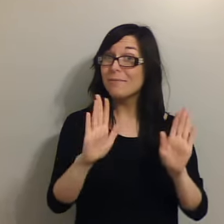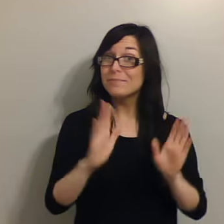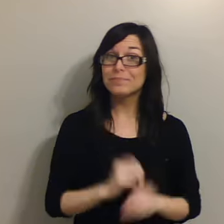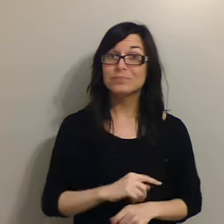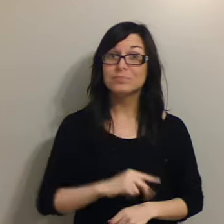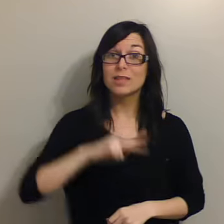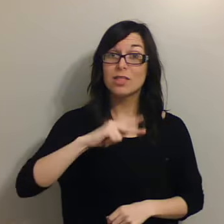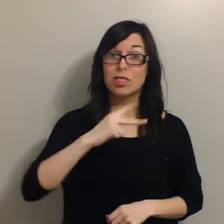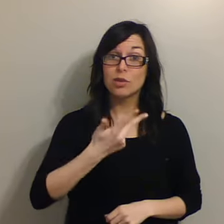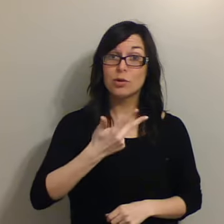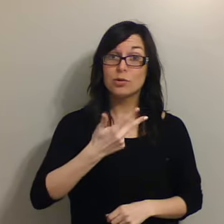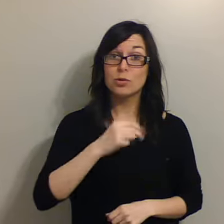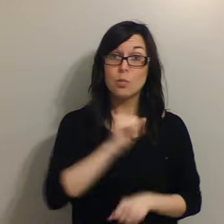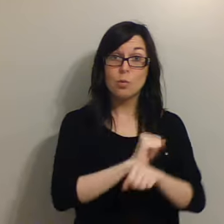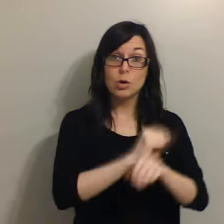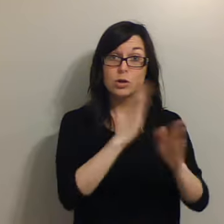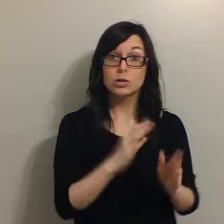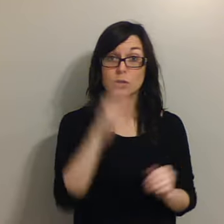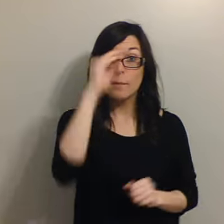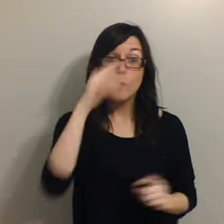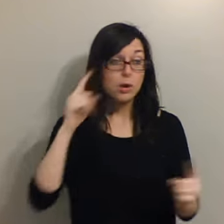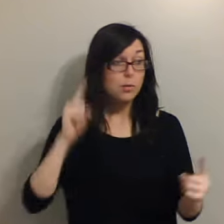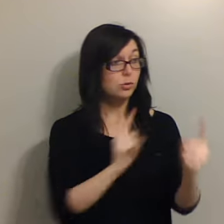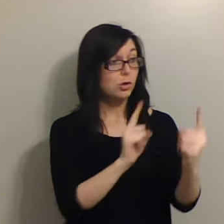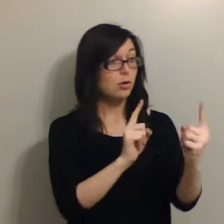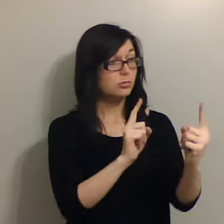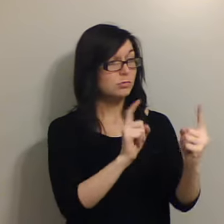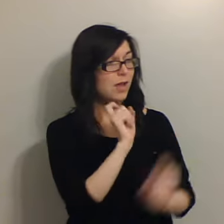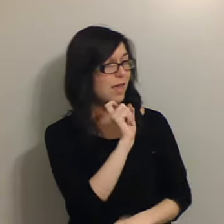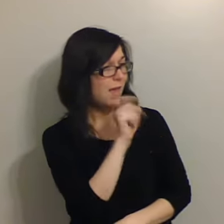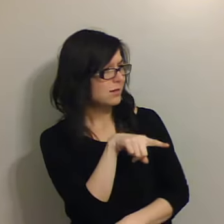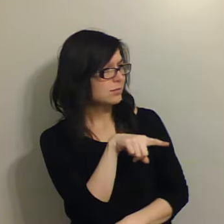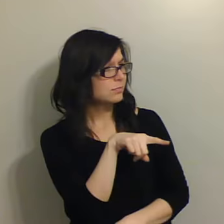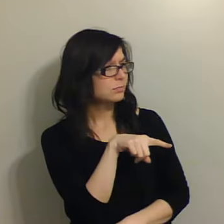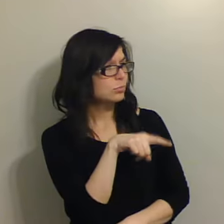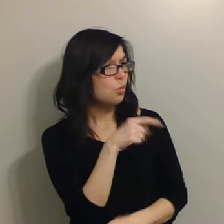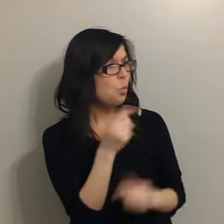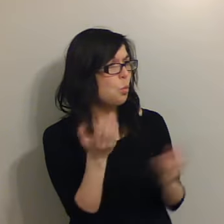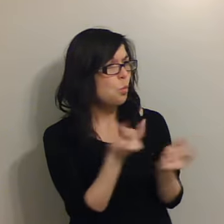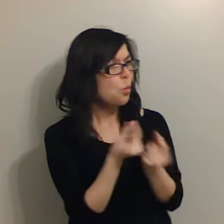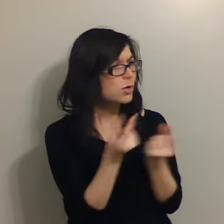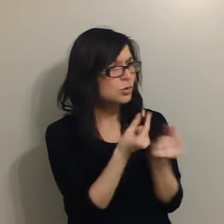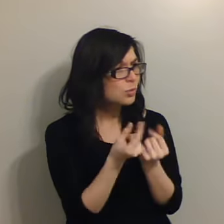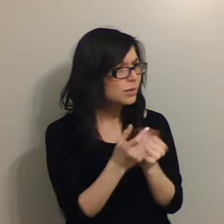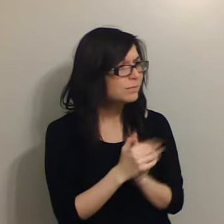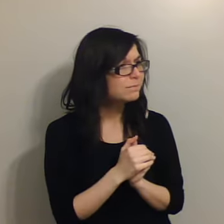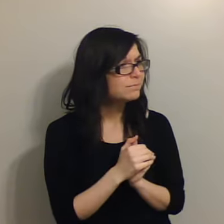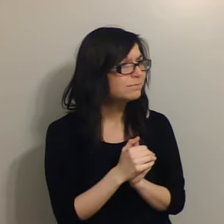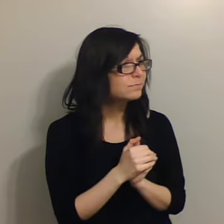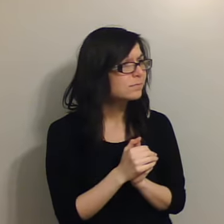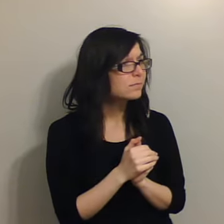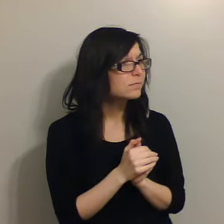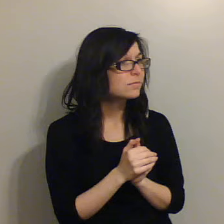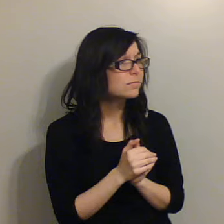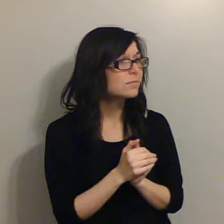The little boy approached the third brick mason and asked the same question, What are you doing? The brick mason faced him